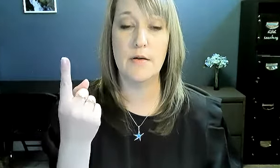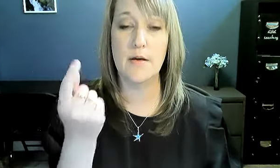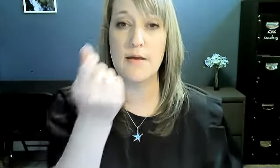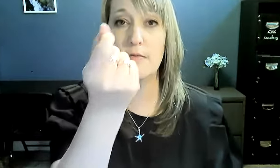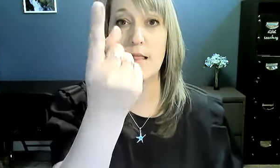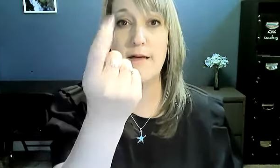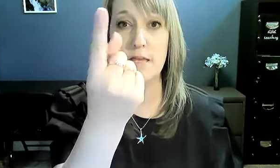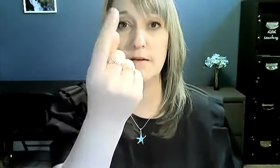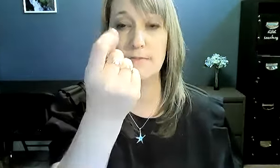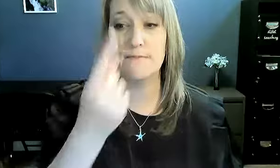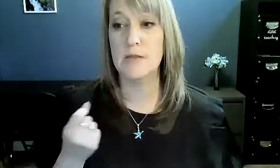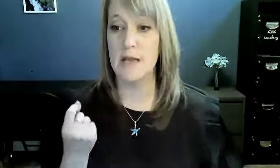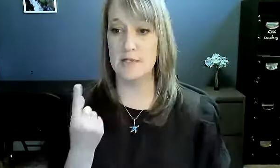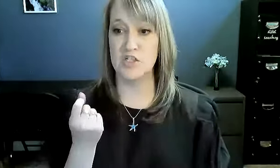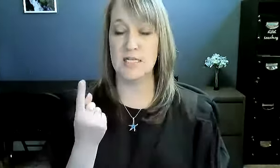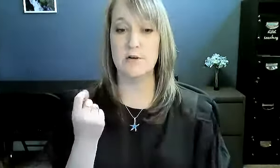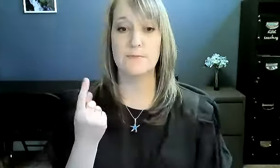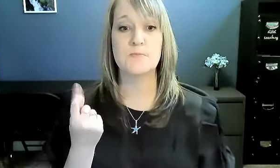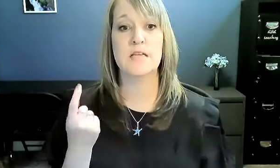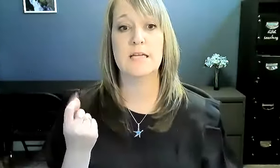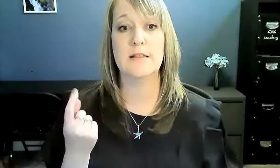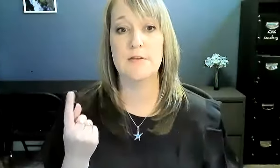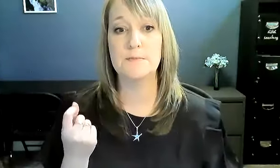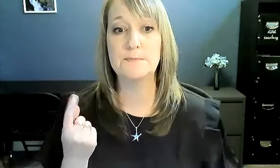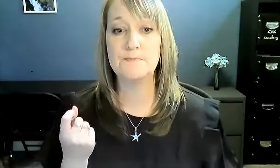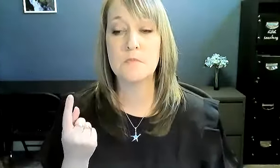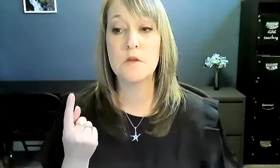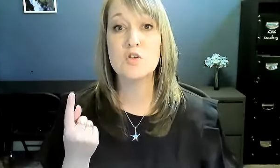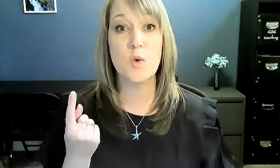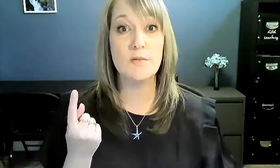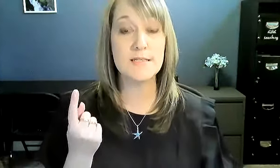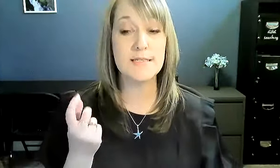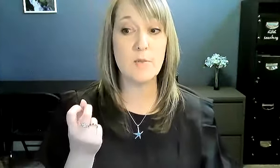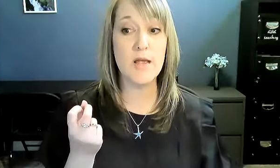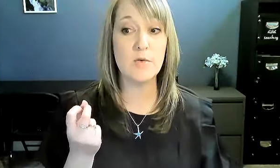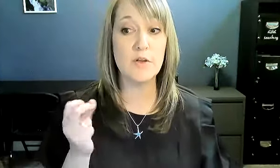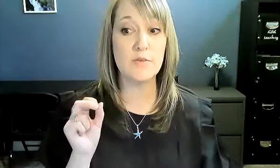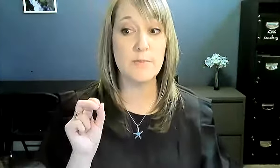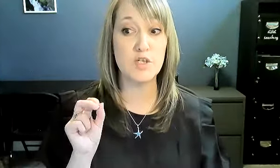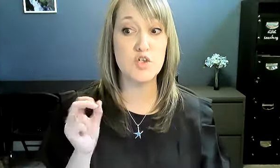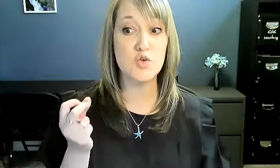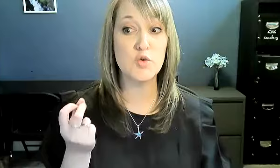Okay. 11. And it's just here. 11. 12 is the same way, only you're flipping